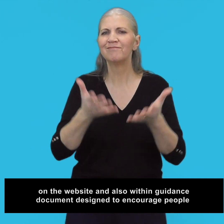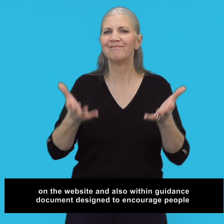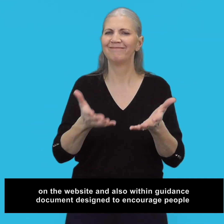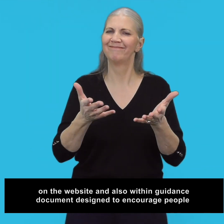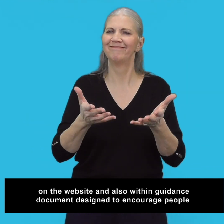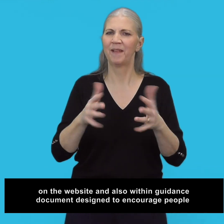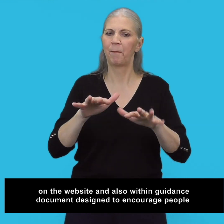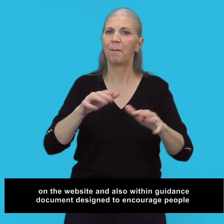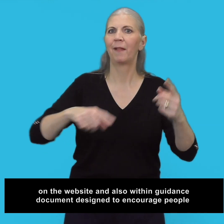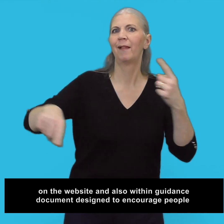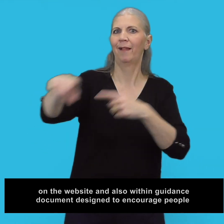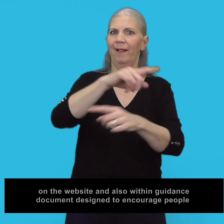local councillor.